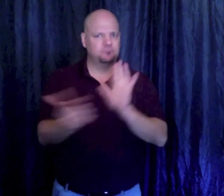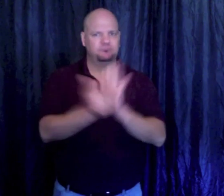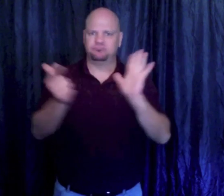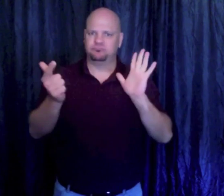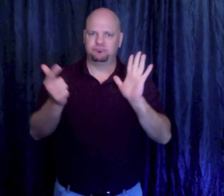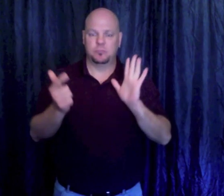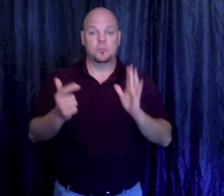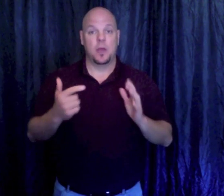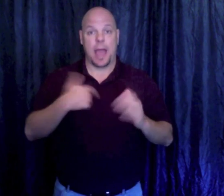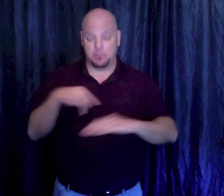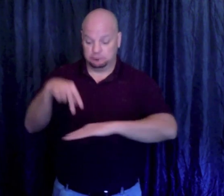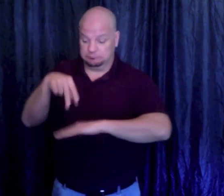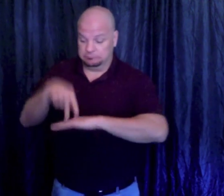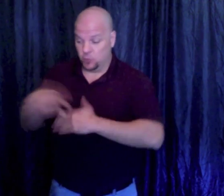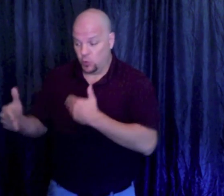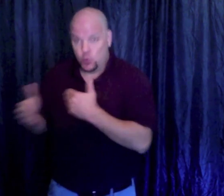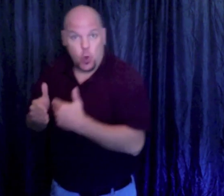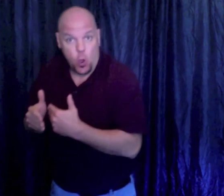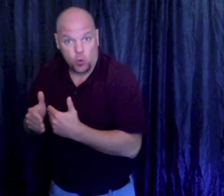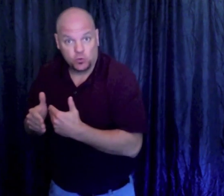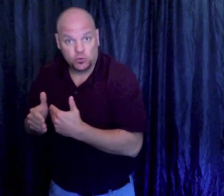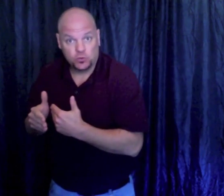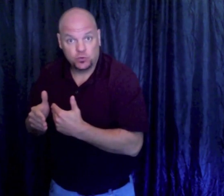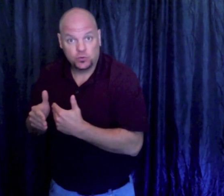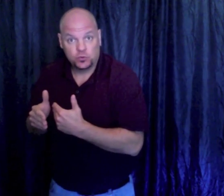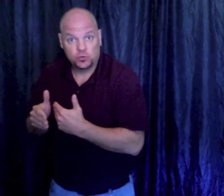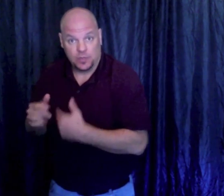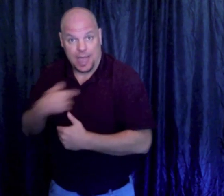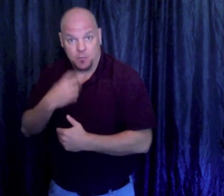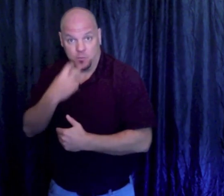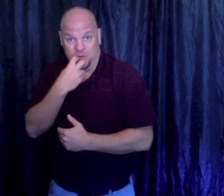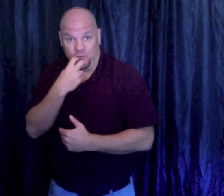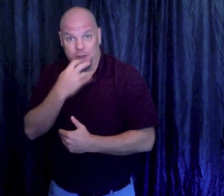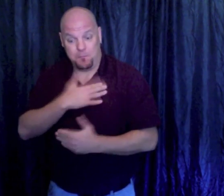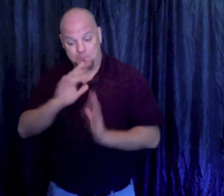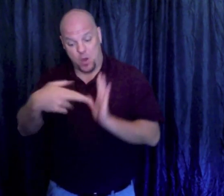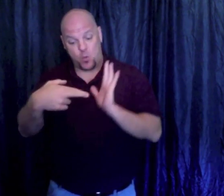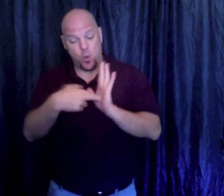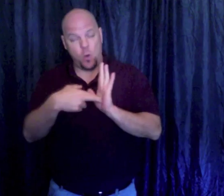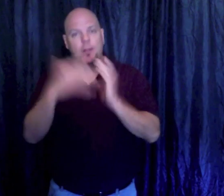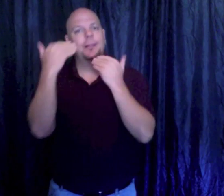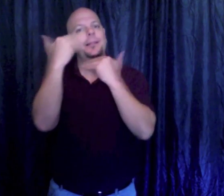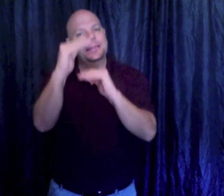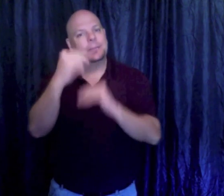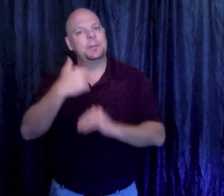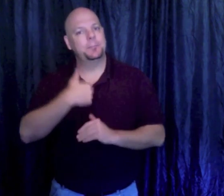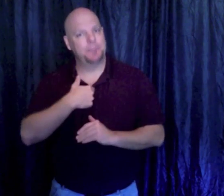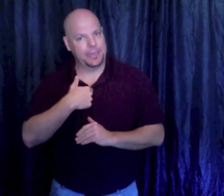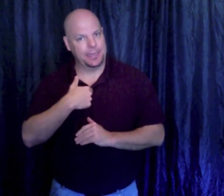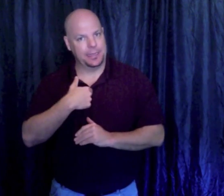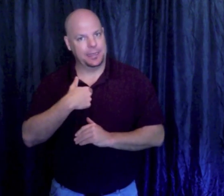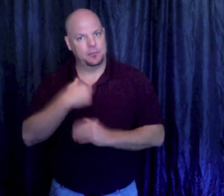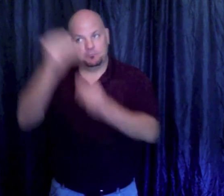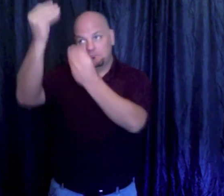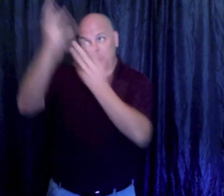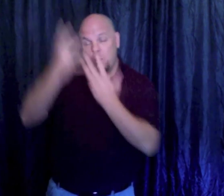goal, your role boundary limits you or tells you, well, these are the things that